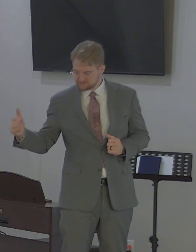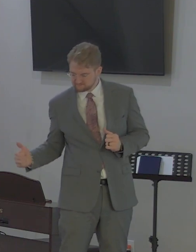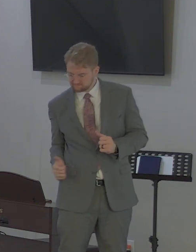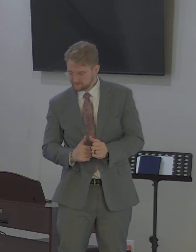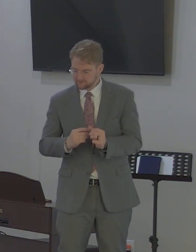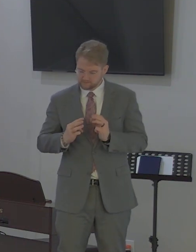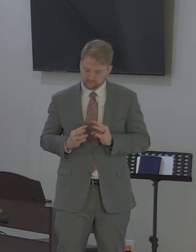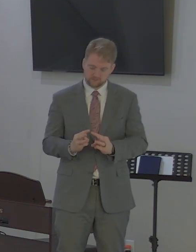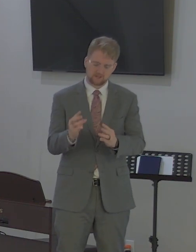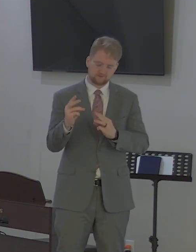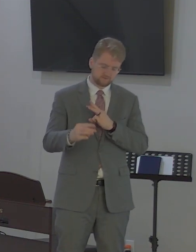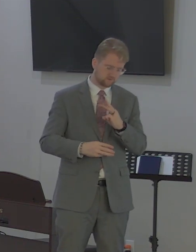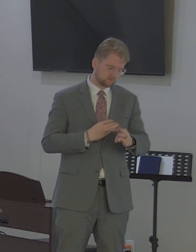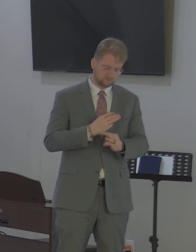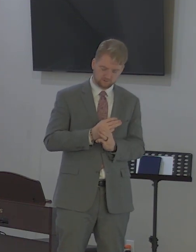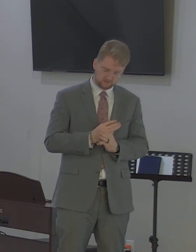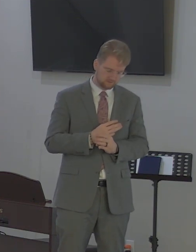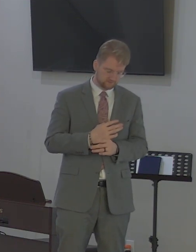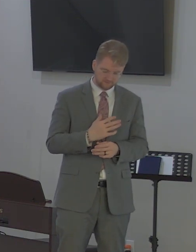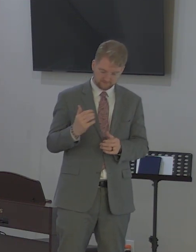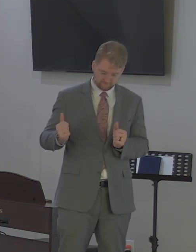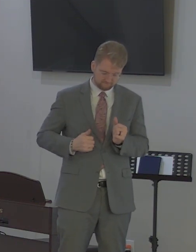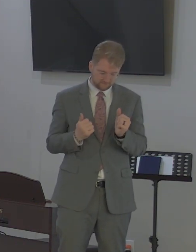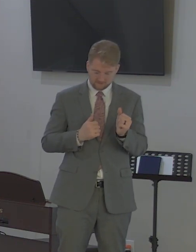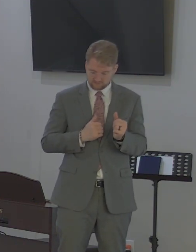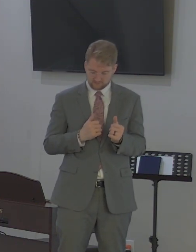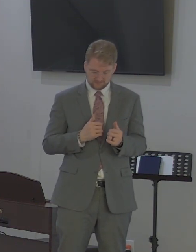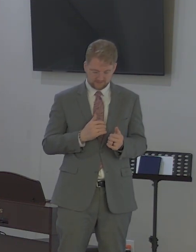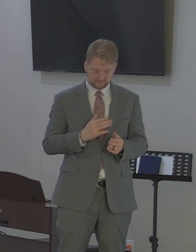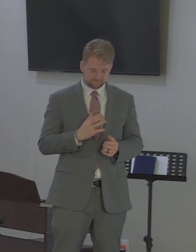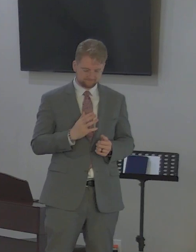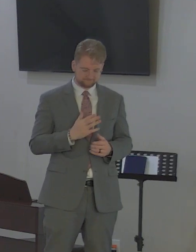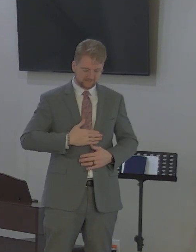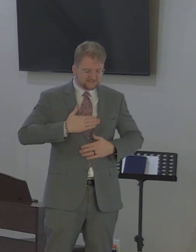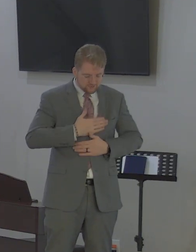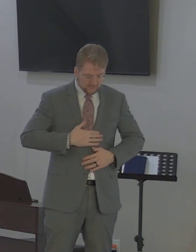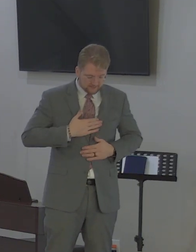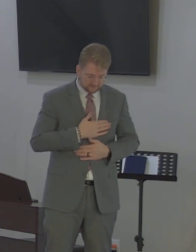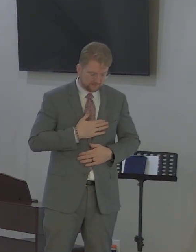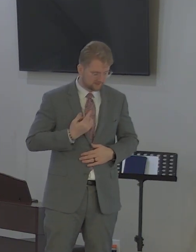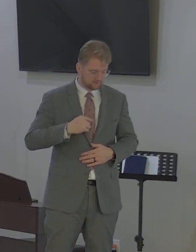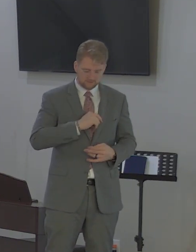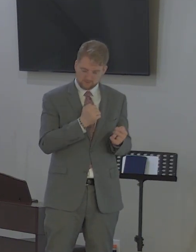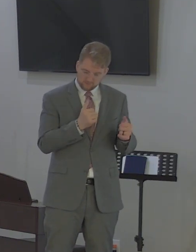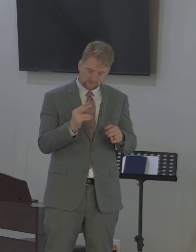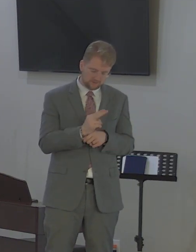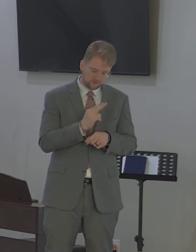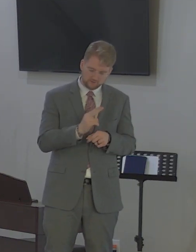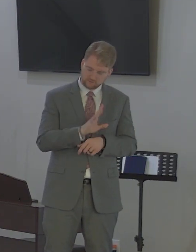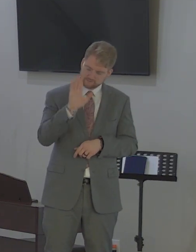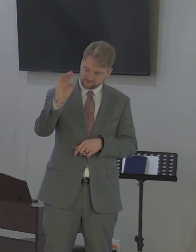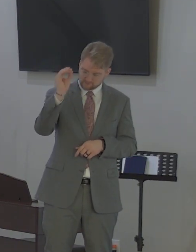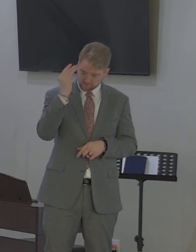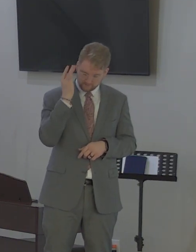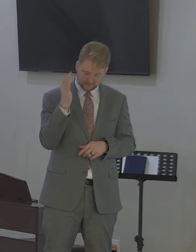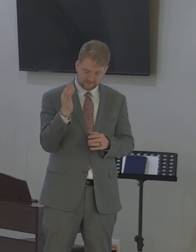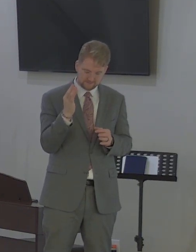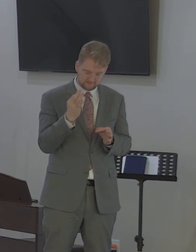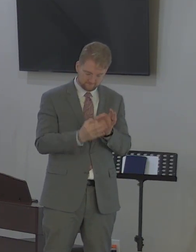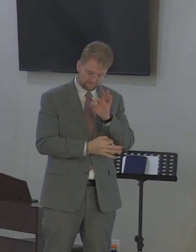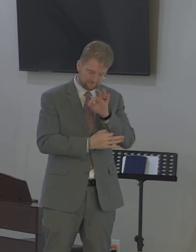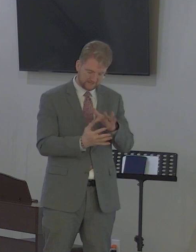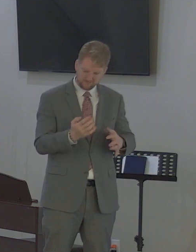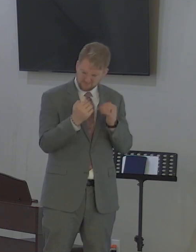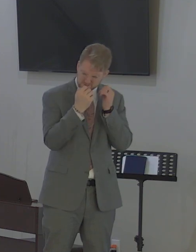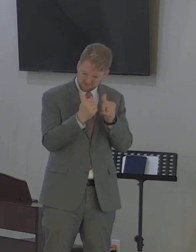the world. We're so quick to hit up entertainment, God. We're so quick to utilize your grace in vain. We're so quick to take the liberty that